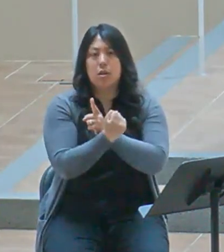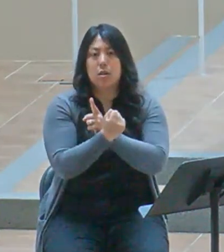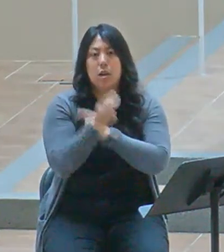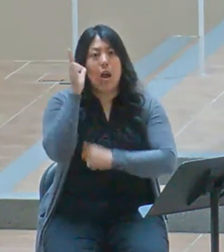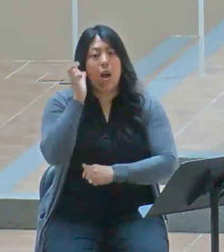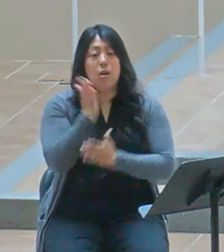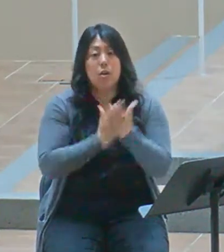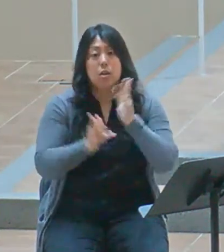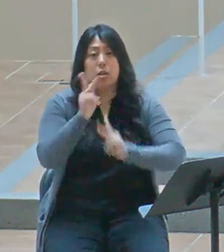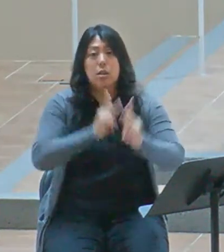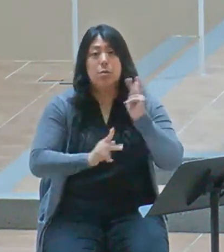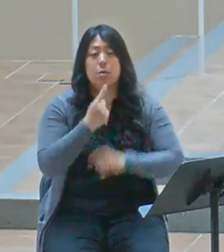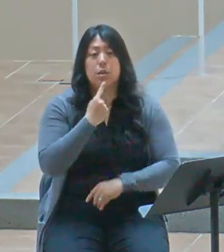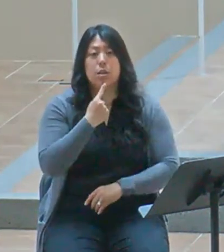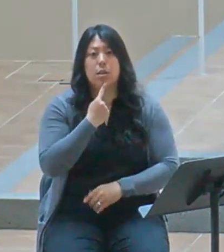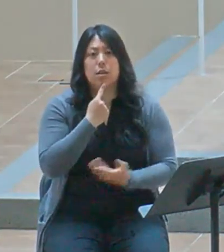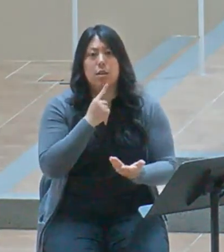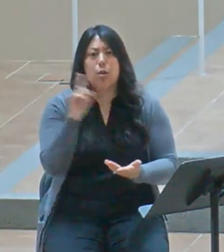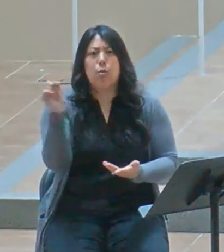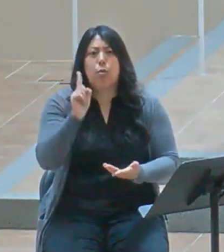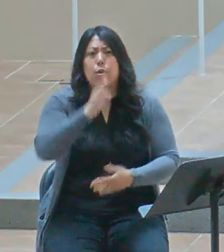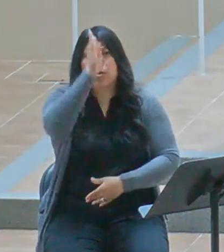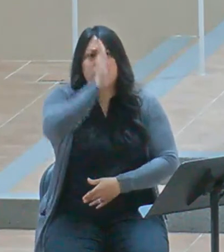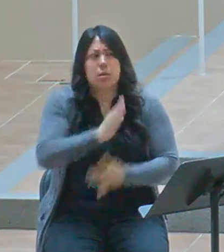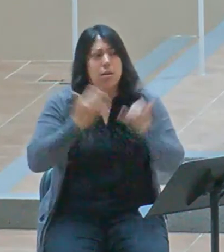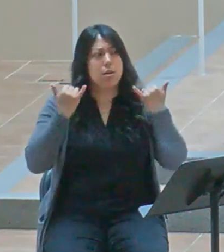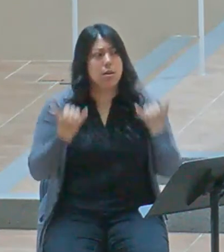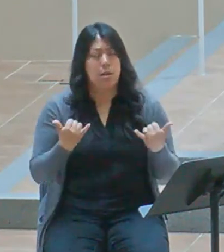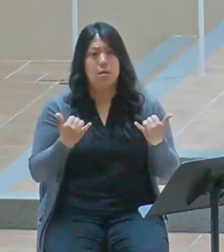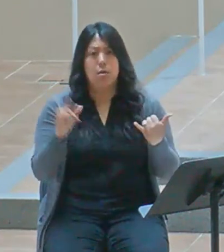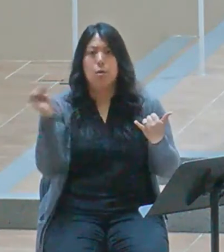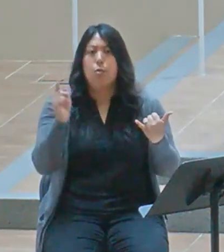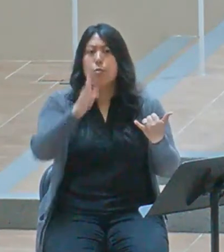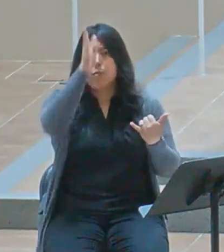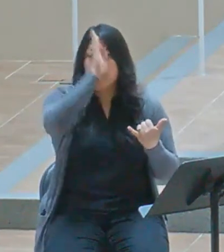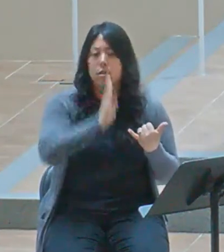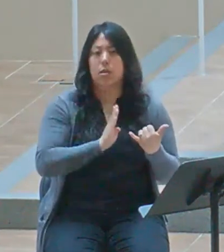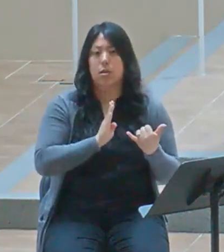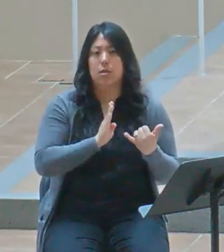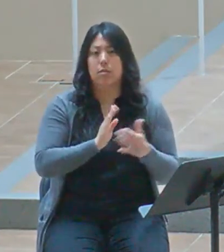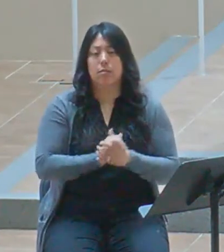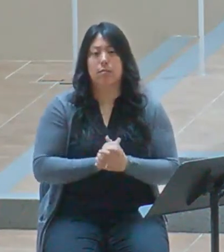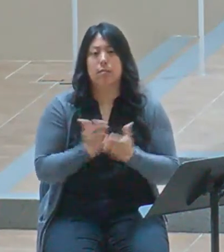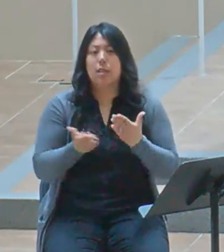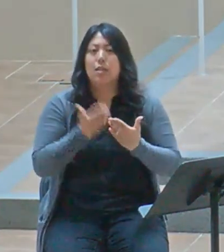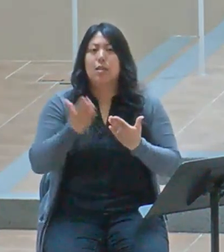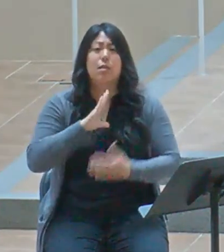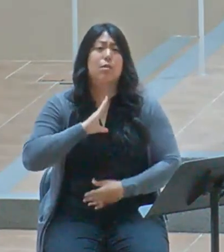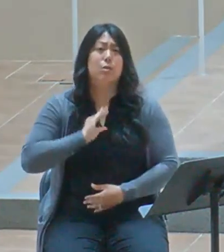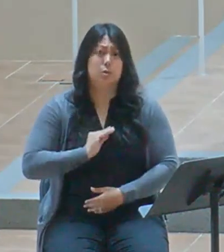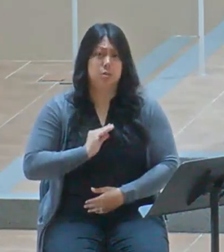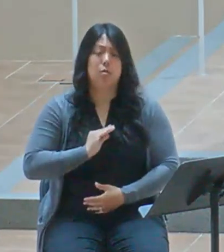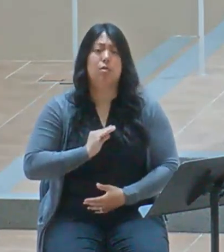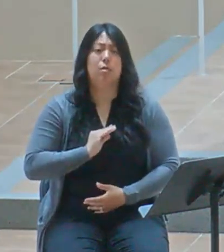heard some say, I know many are saying, where is God in all of this? It's easy to lose